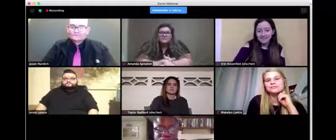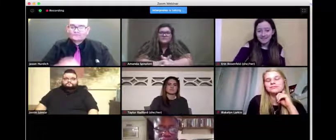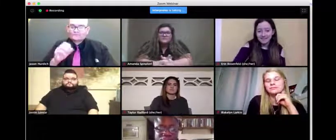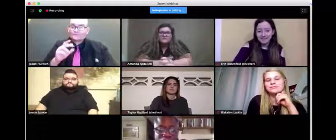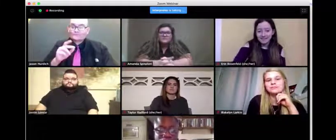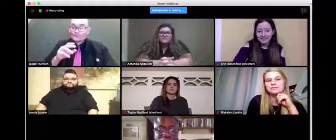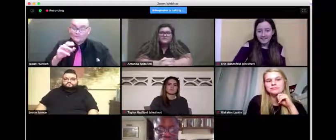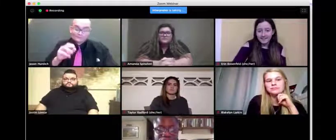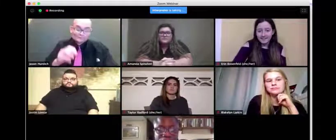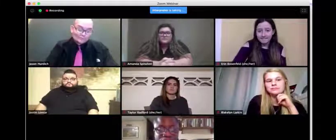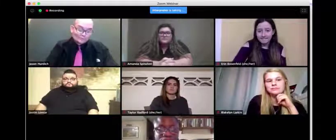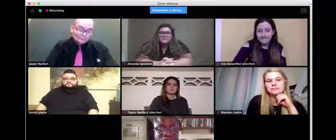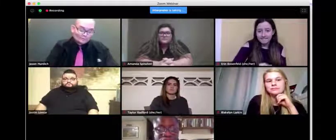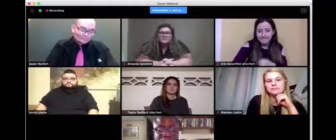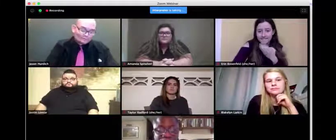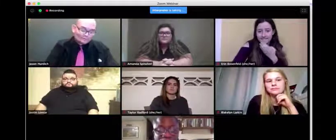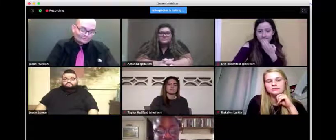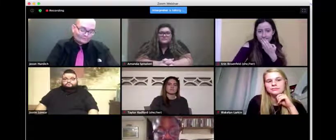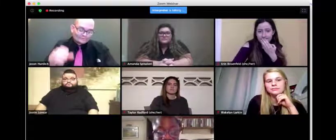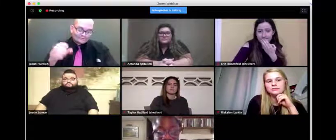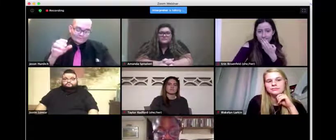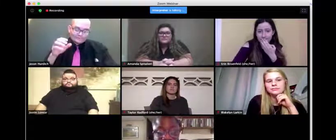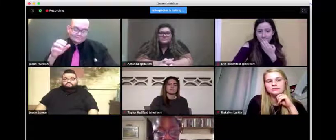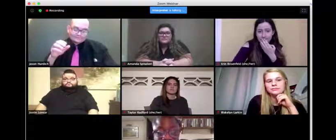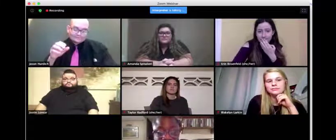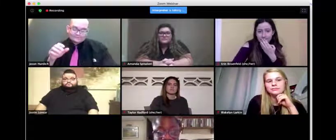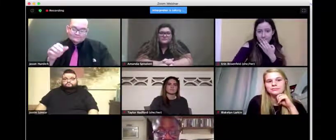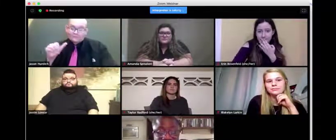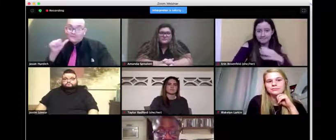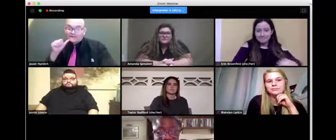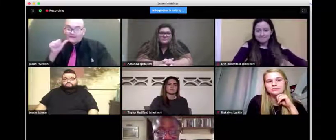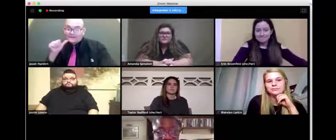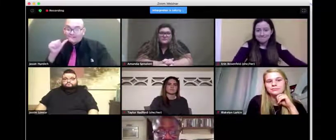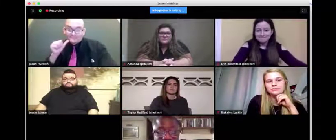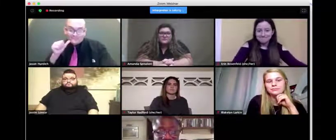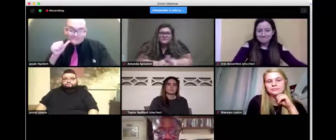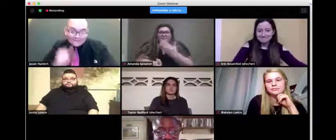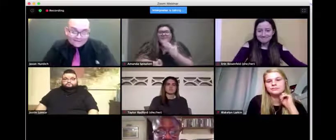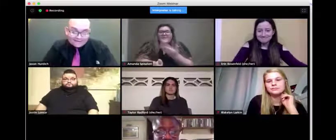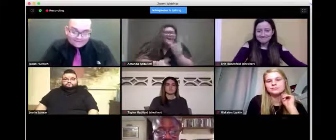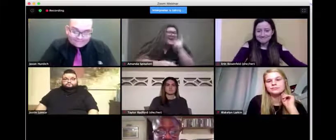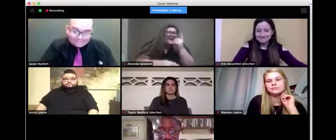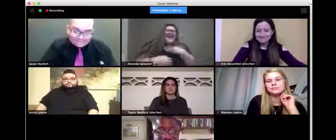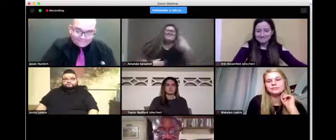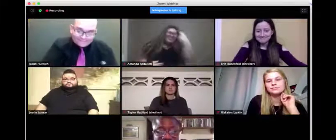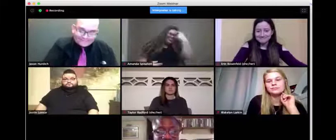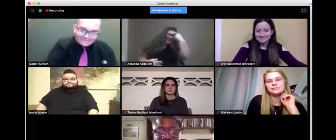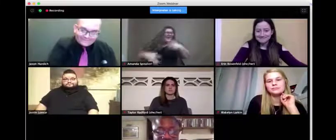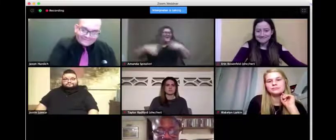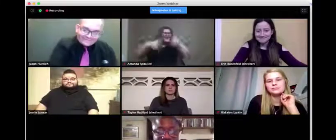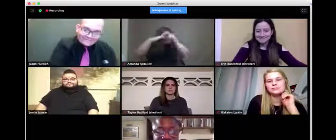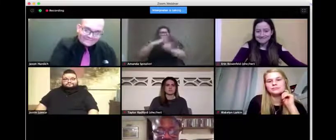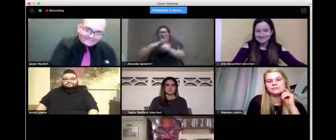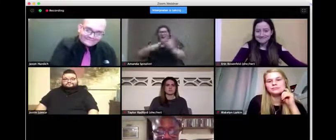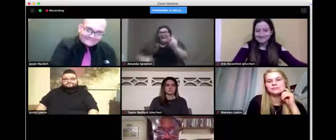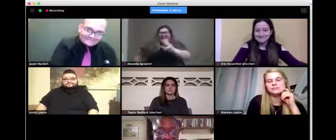Amanda. Okay. All right. I happen to think of something. Okay. Like everyone was saying, just